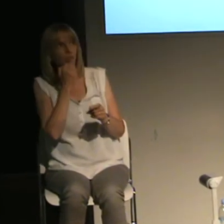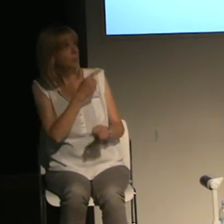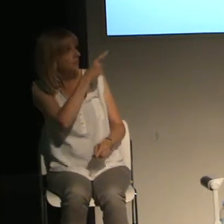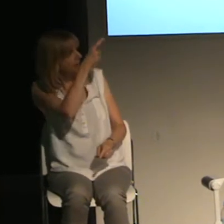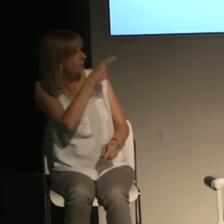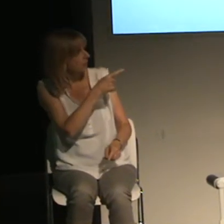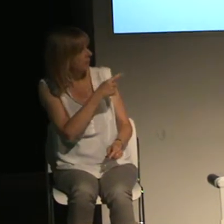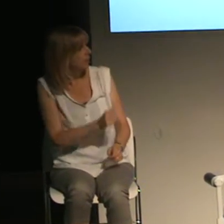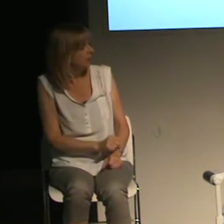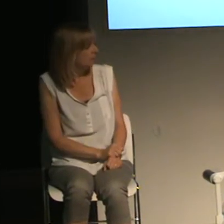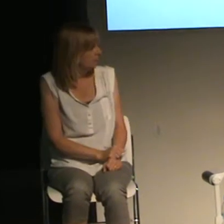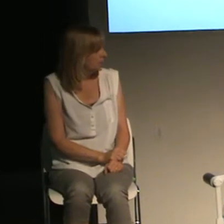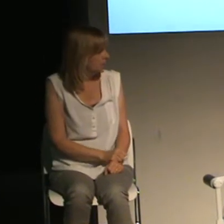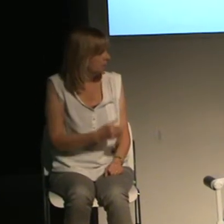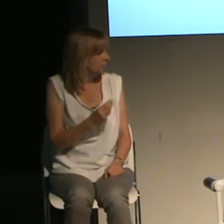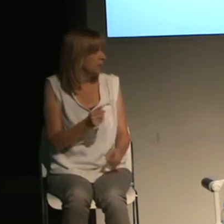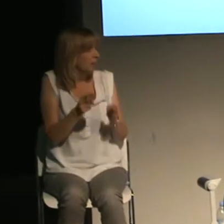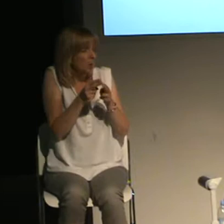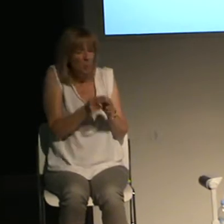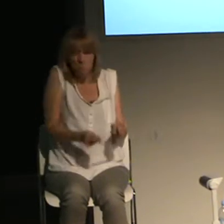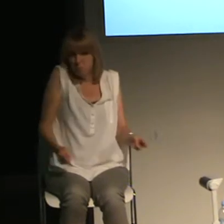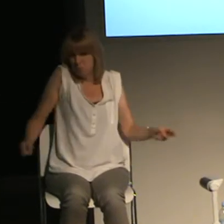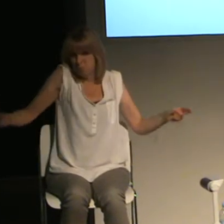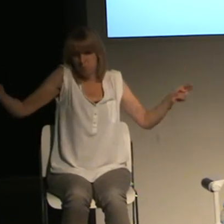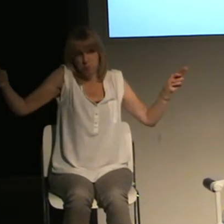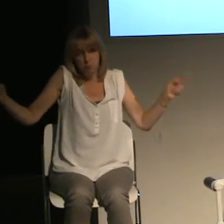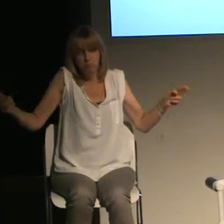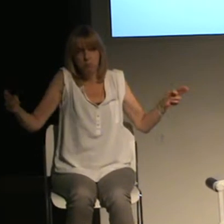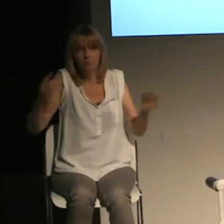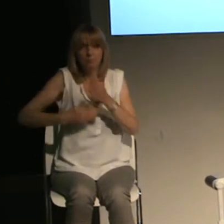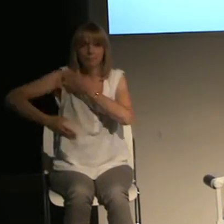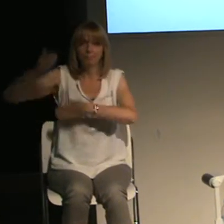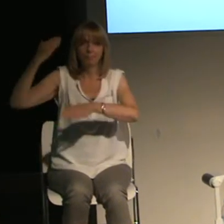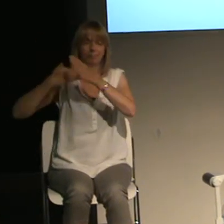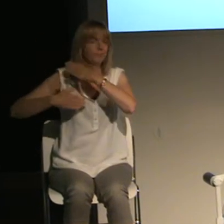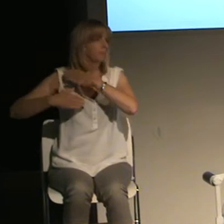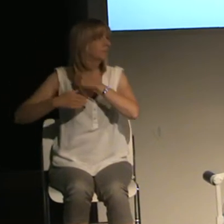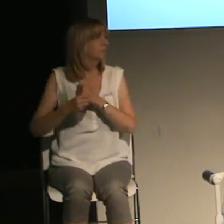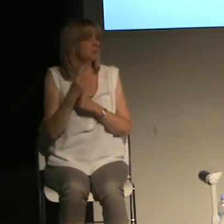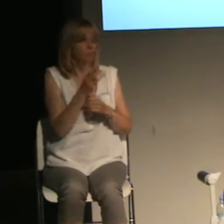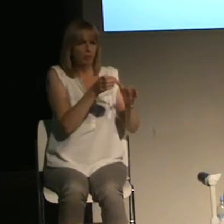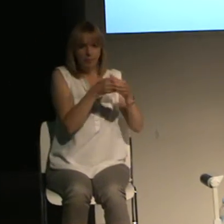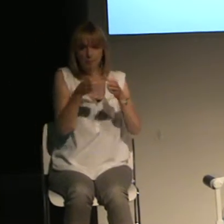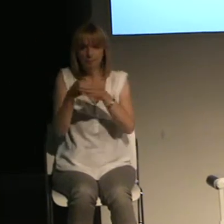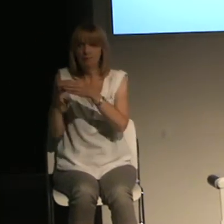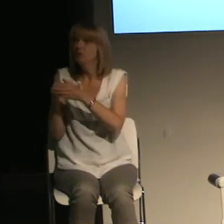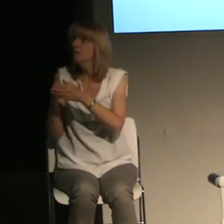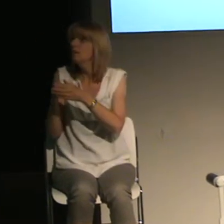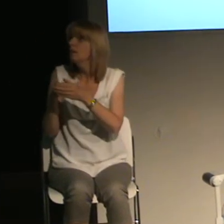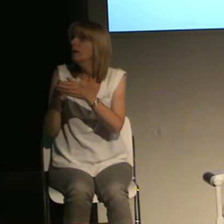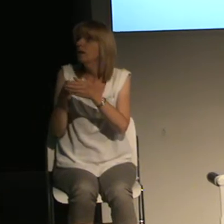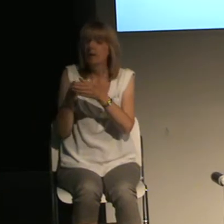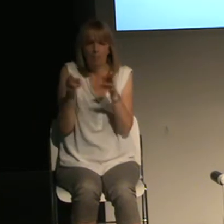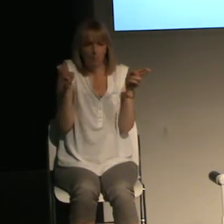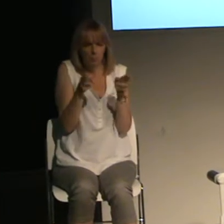look at some of these. There were some real whoppers around. I mean, 3 of the species up there on the chart, the 3 small